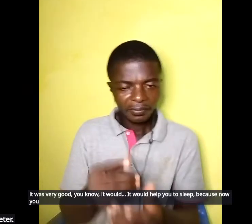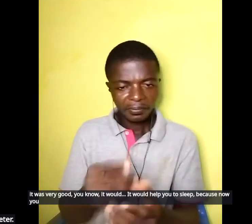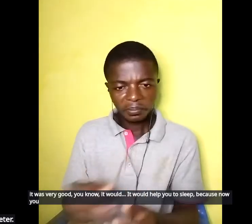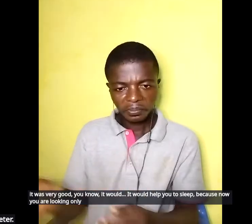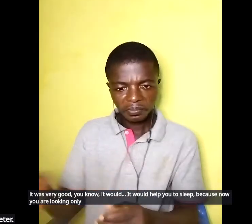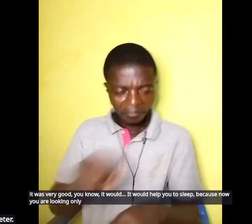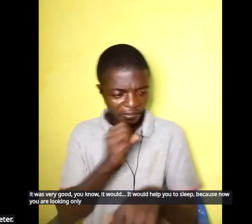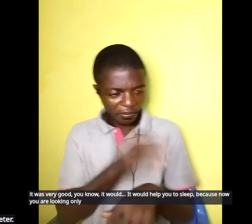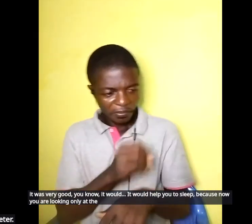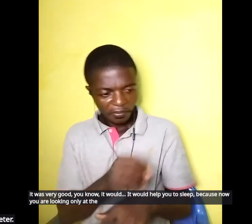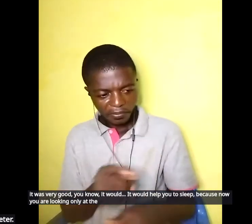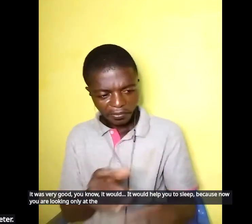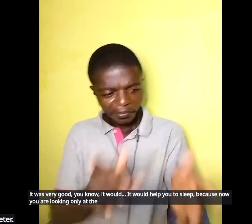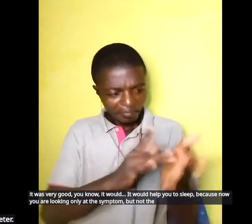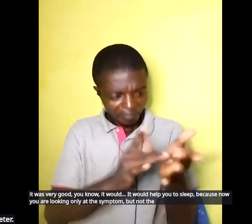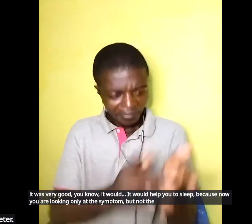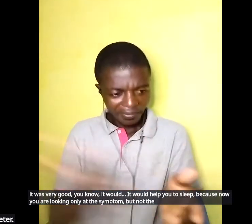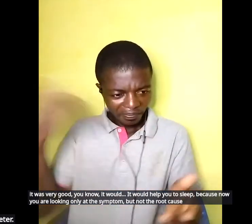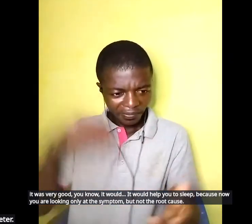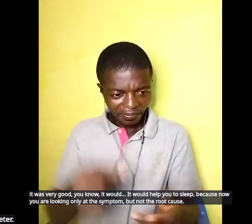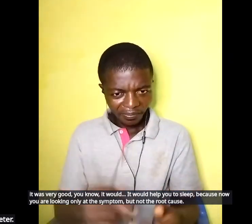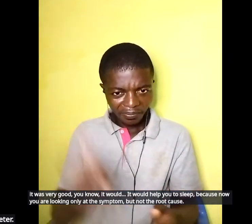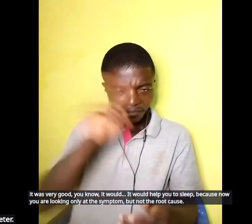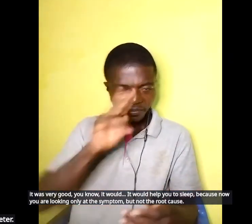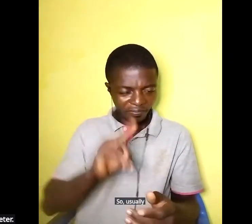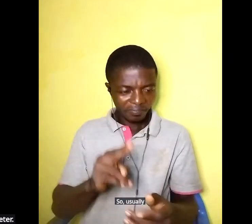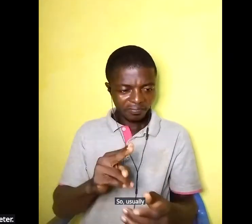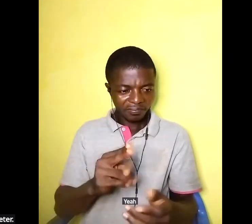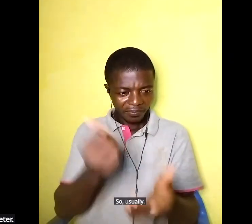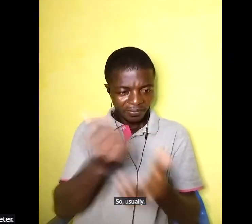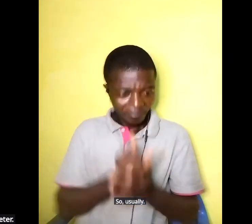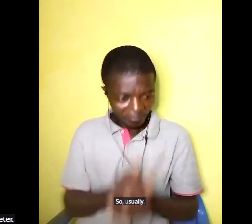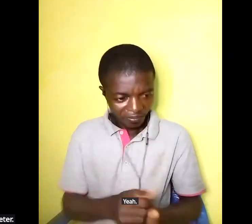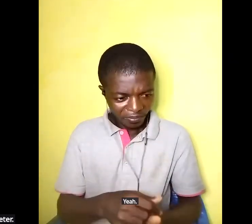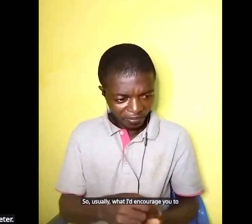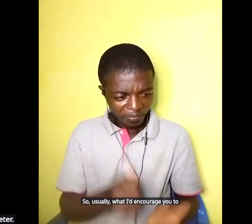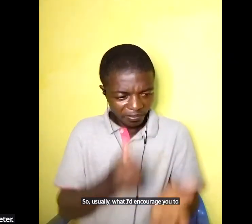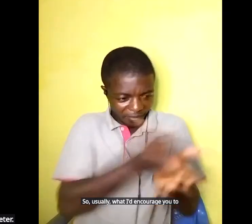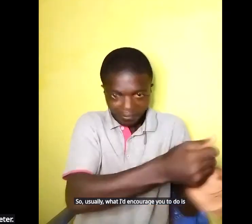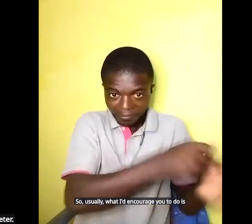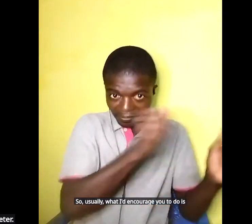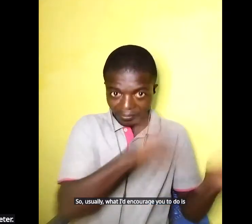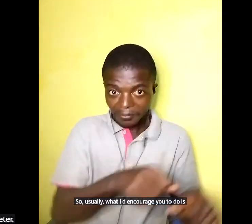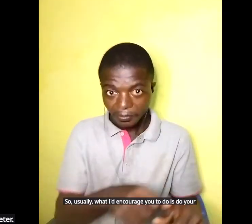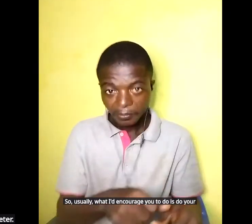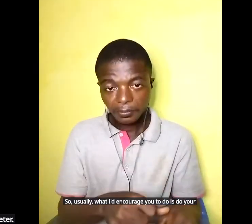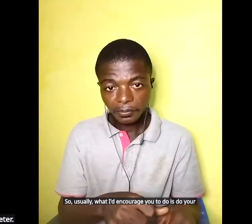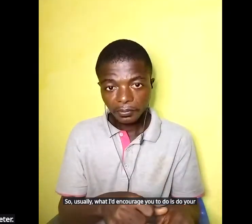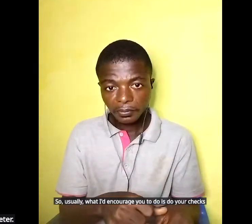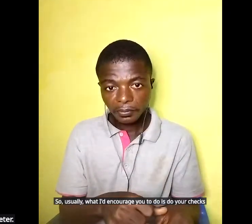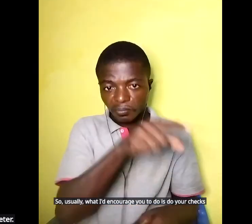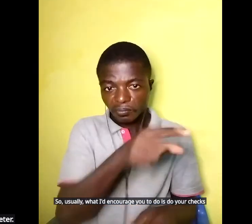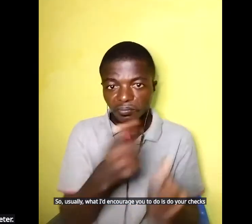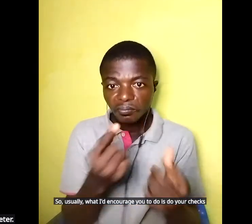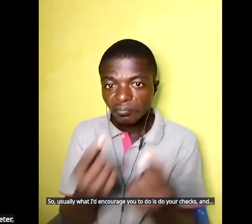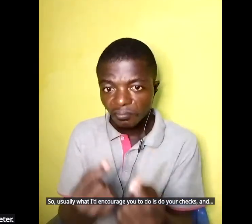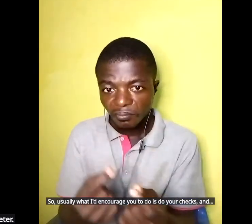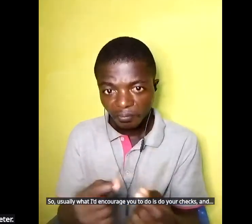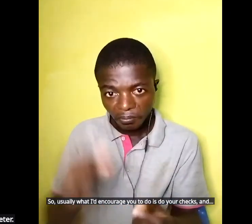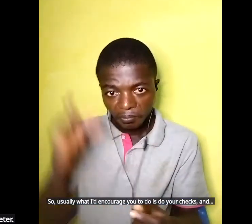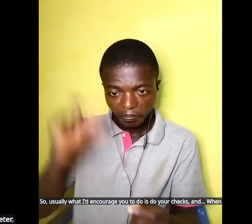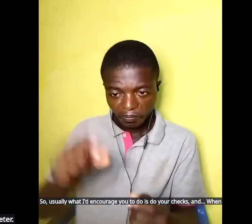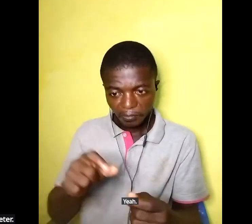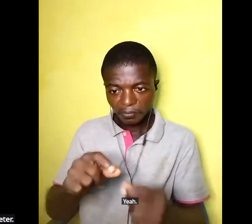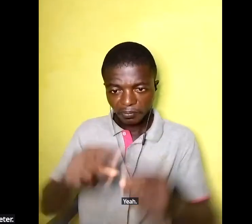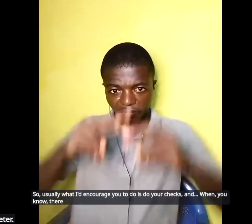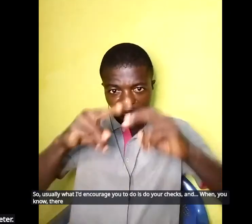at the symptom, but not the root cause. So Yeah. usually what I'd encourage you to do is do your checks, and when